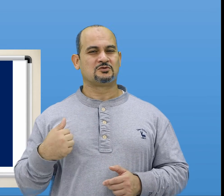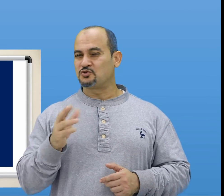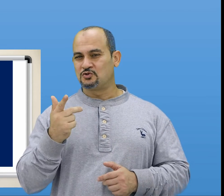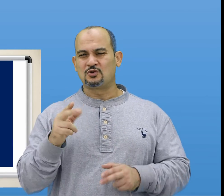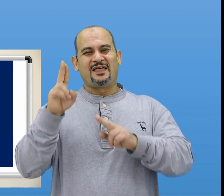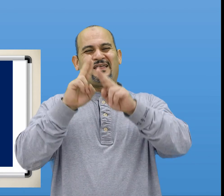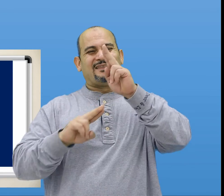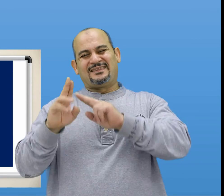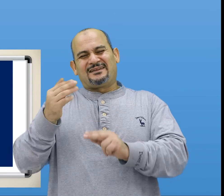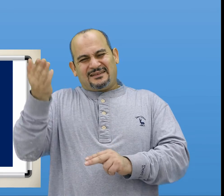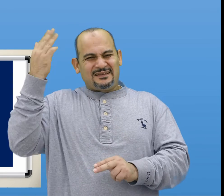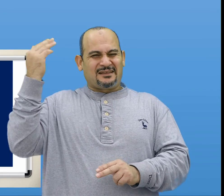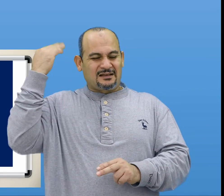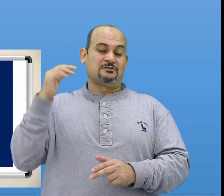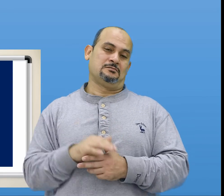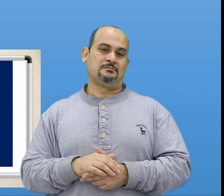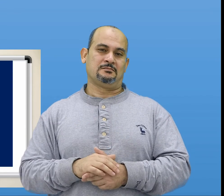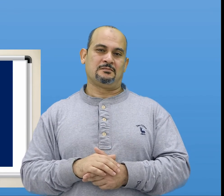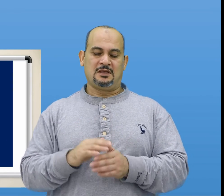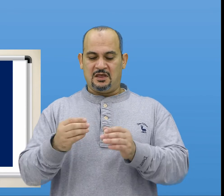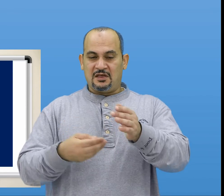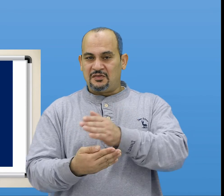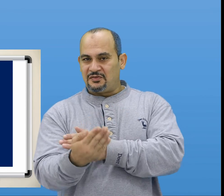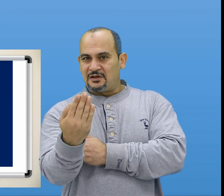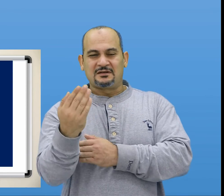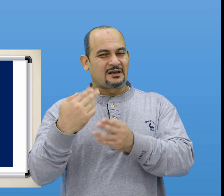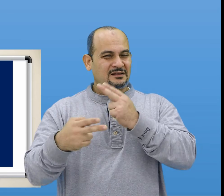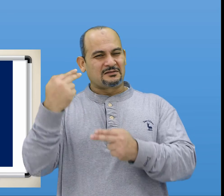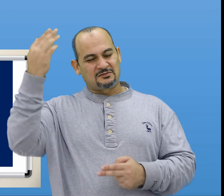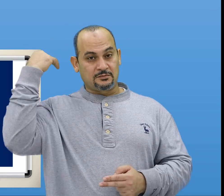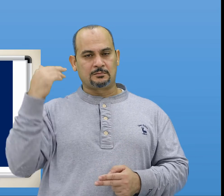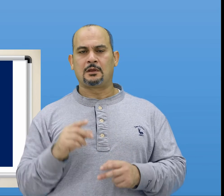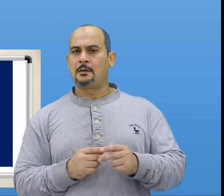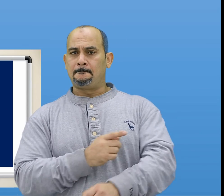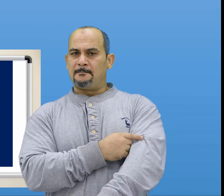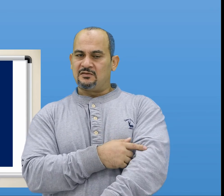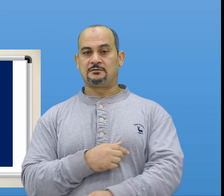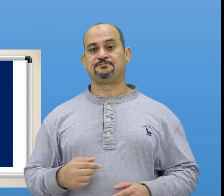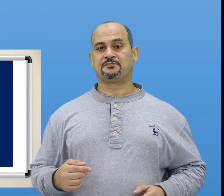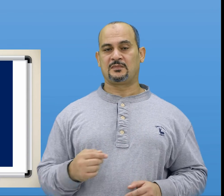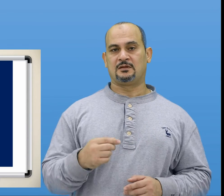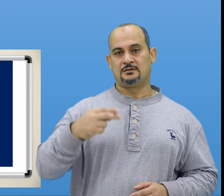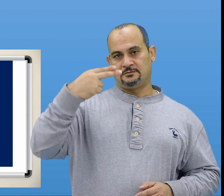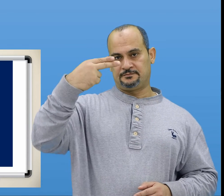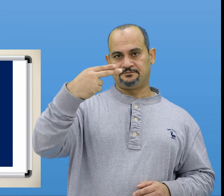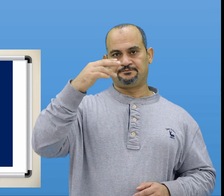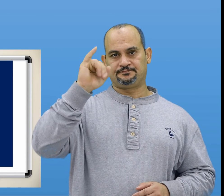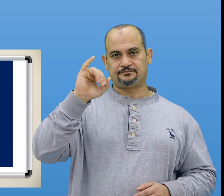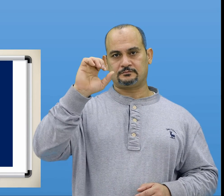with the family to enjoy the child's achievements and so on. So it's a nice time to get